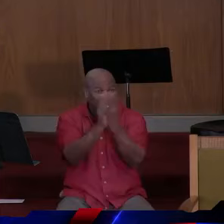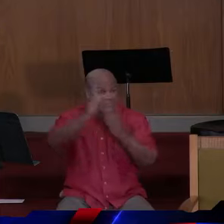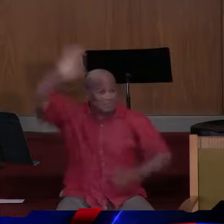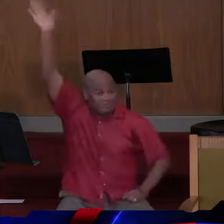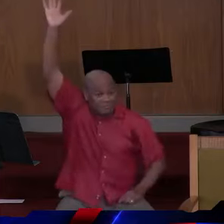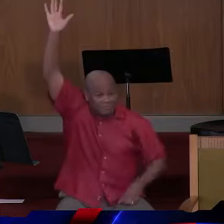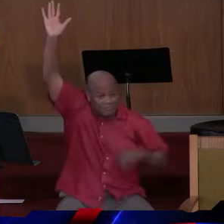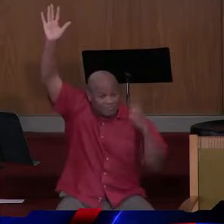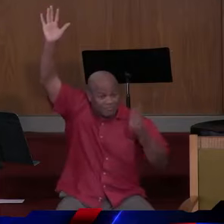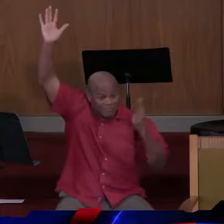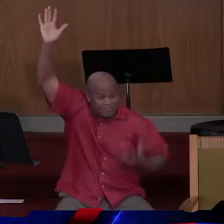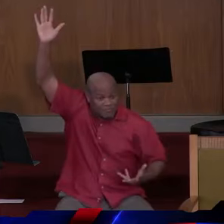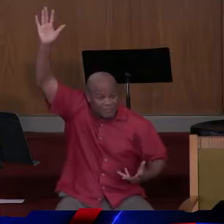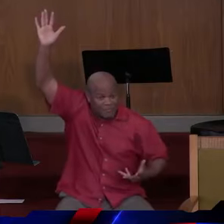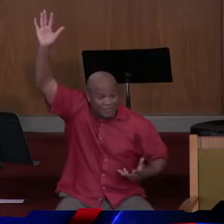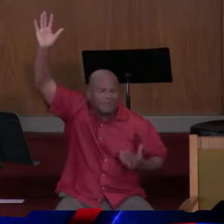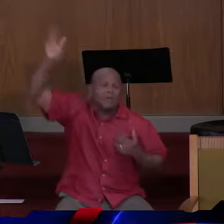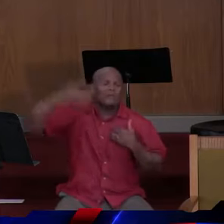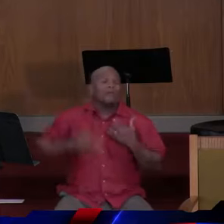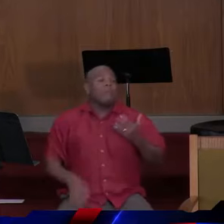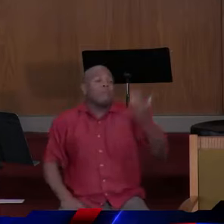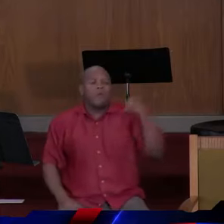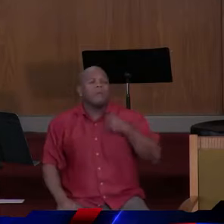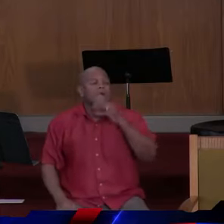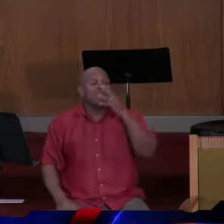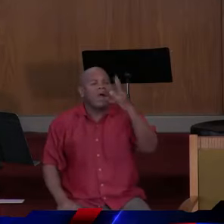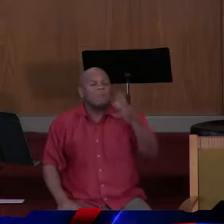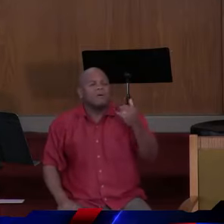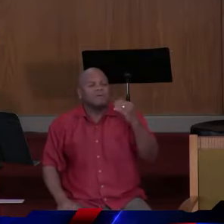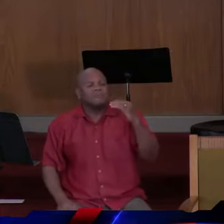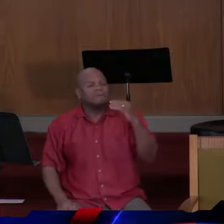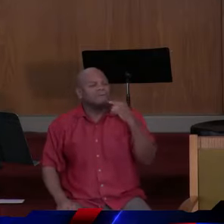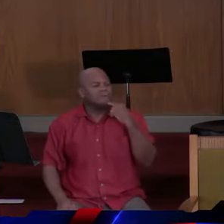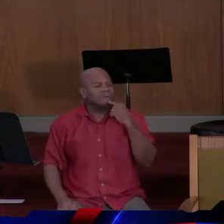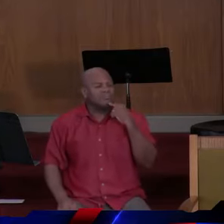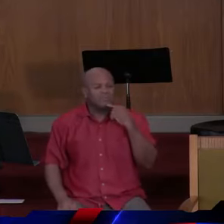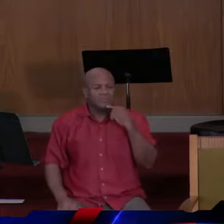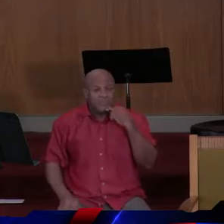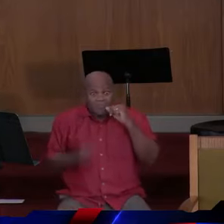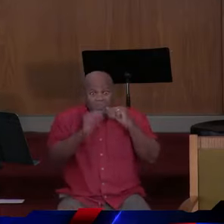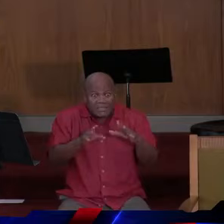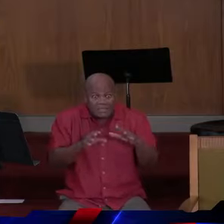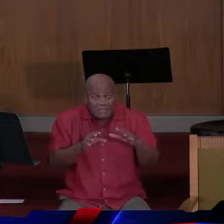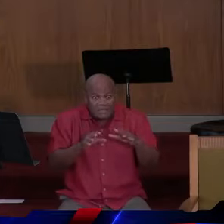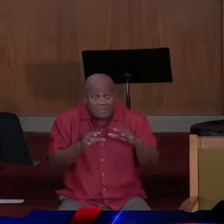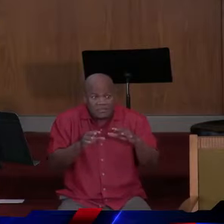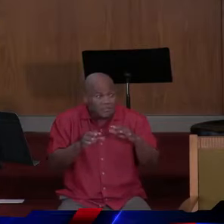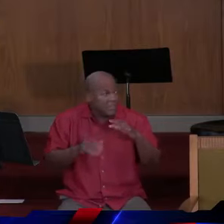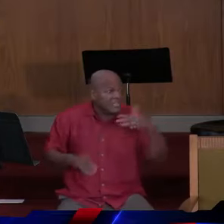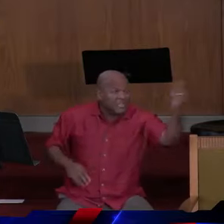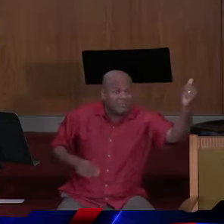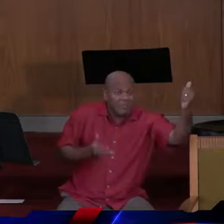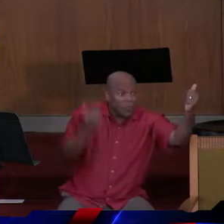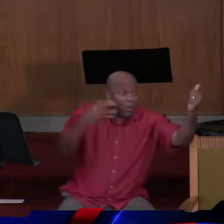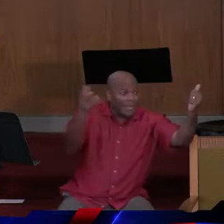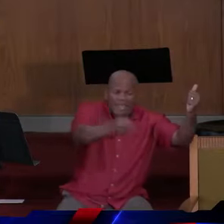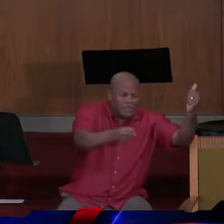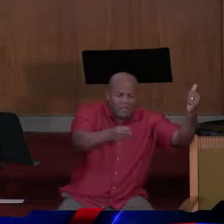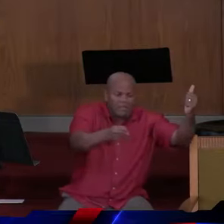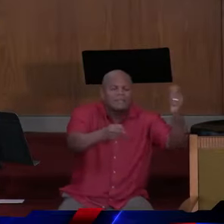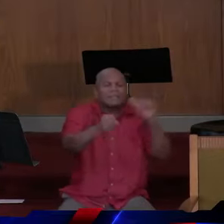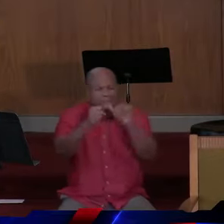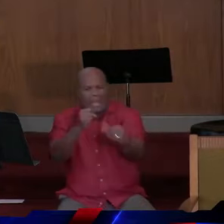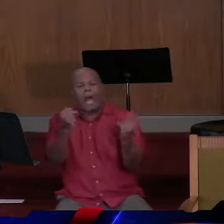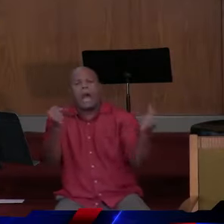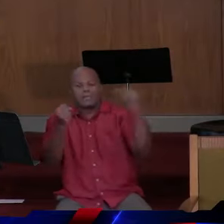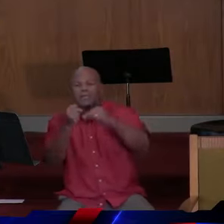Now, as my grandmother used to say, don't leave without the blessing. A lot of times we stand to